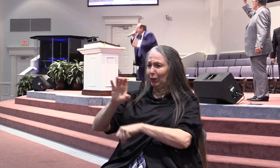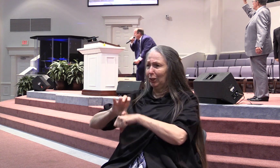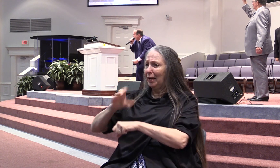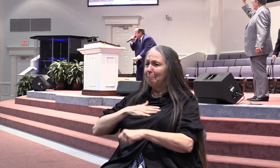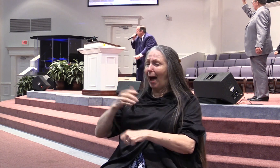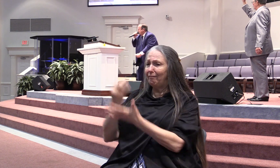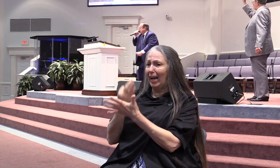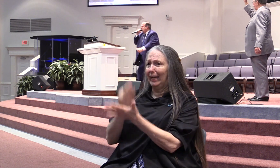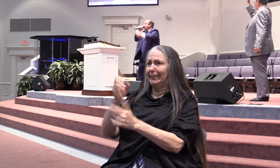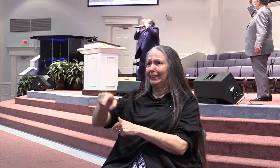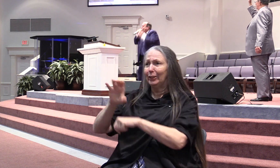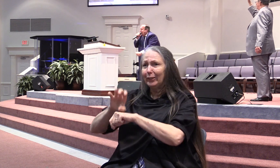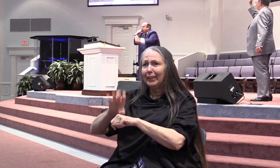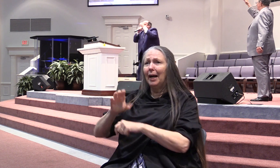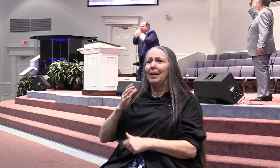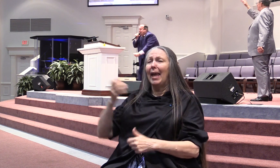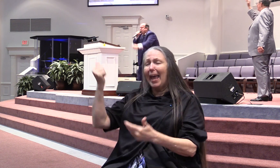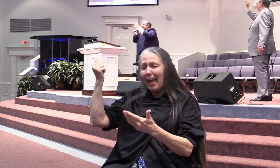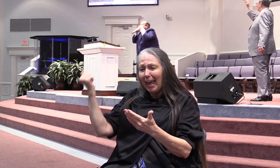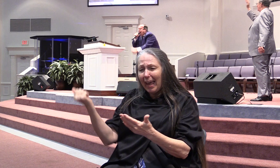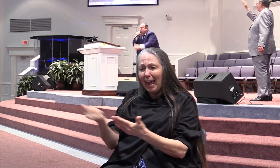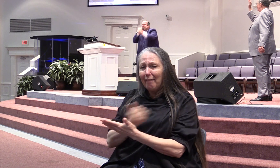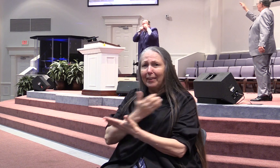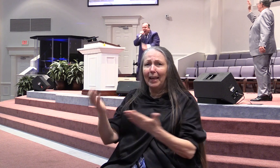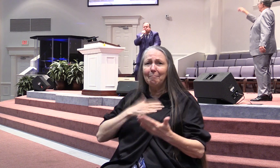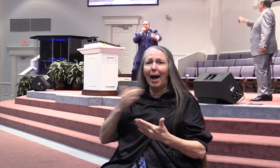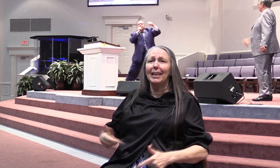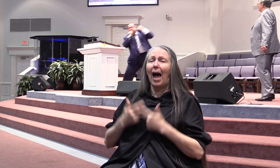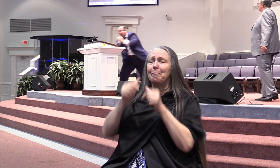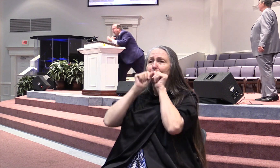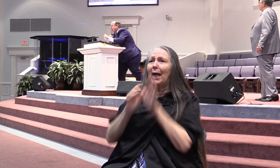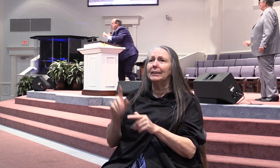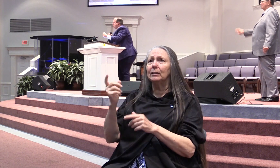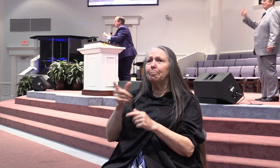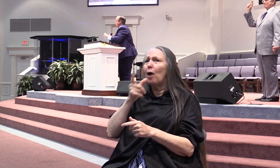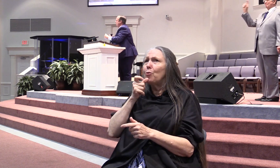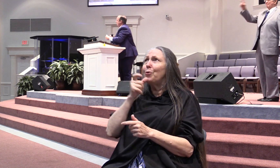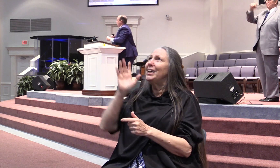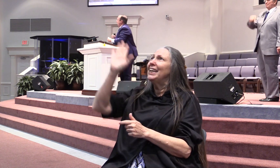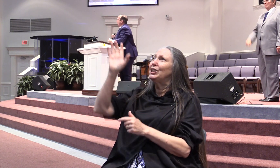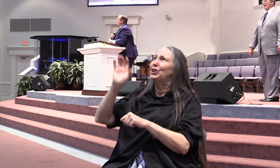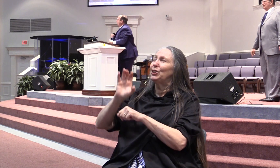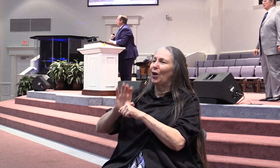My finances need the church. Everything in my life is blessed by the church.